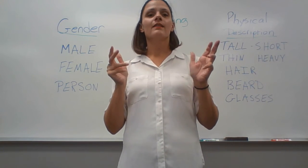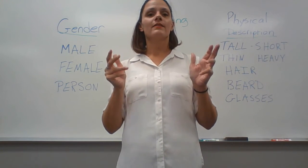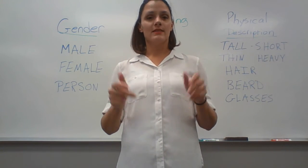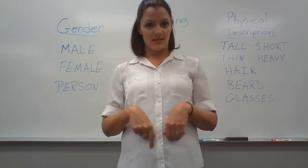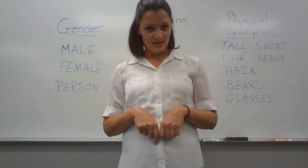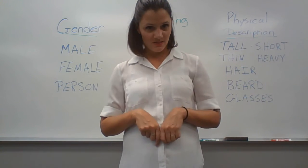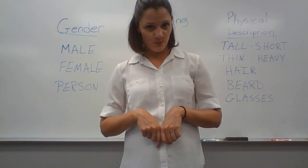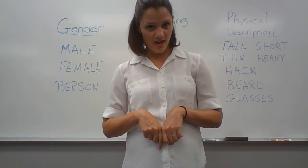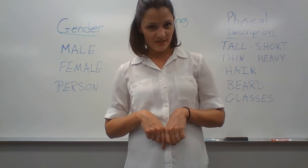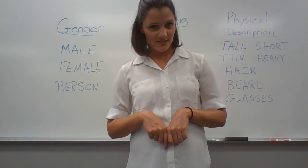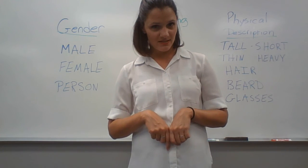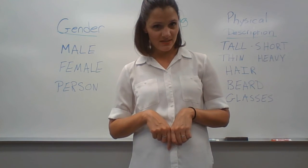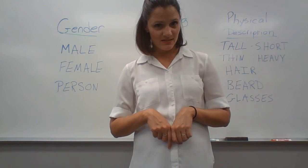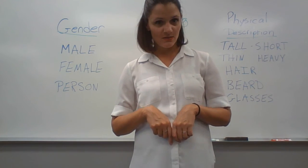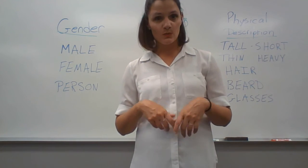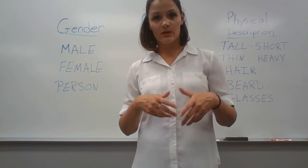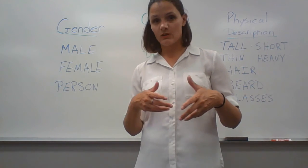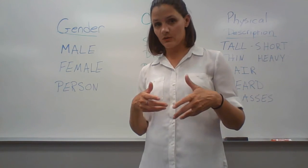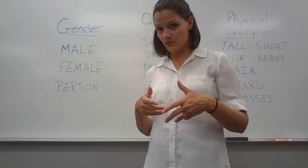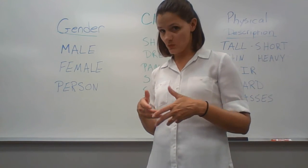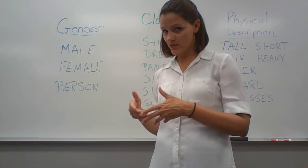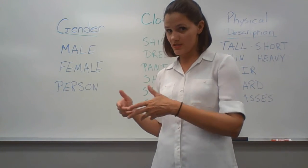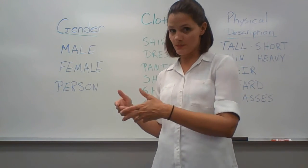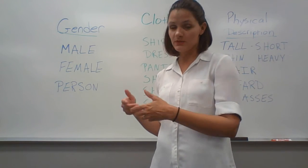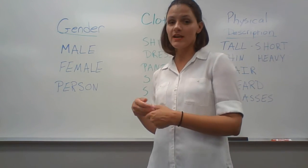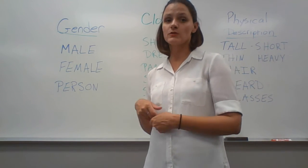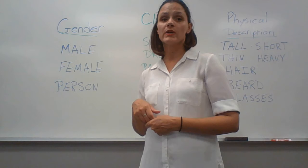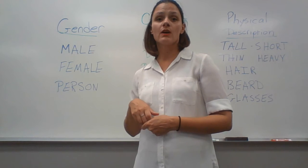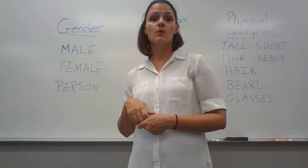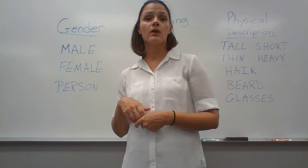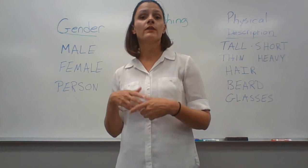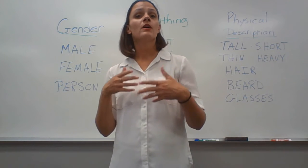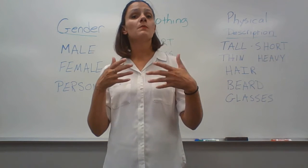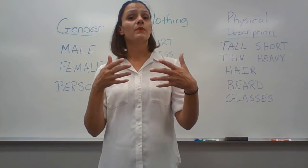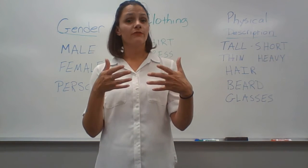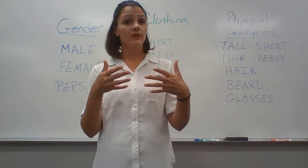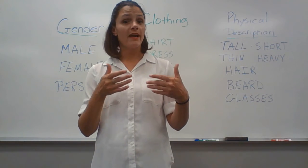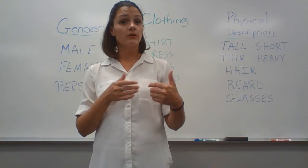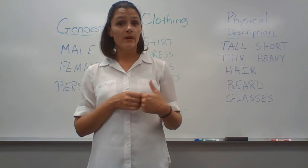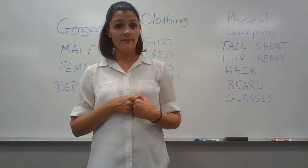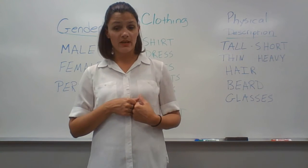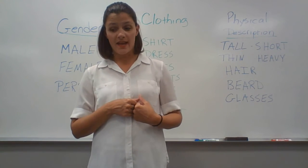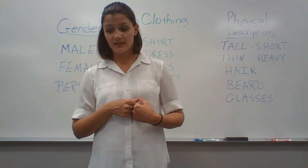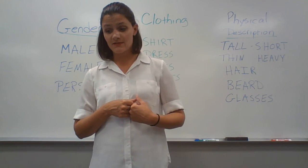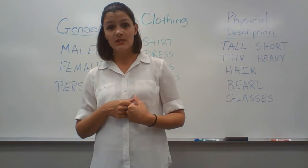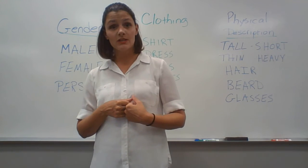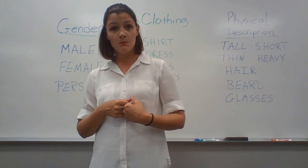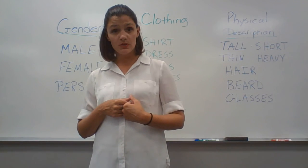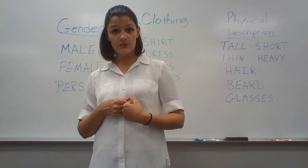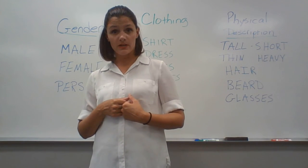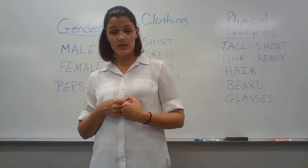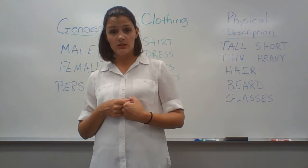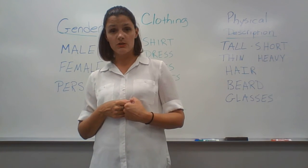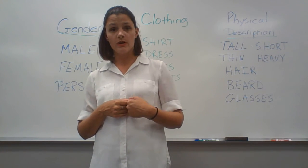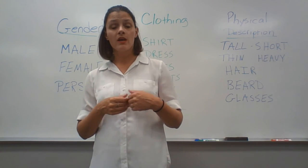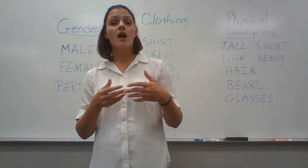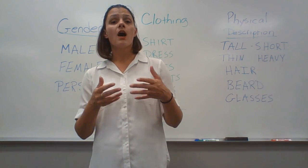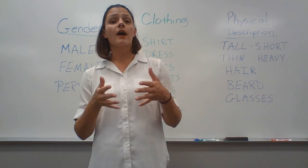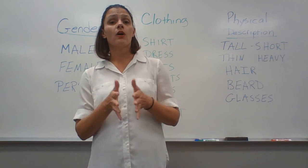This takes some practice. We're going to look through more examples as we go on, but for now you have an activity in the book related to it. I